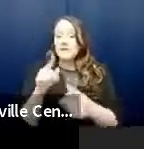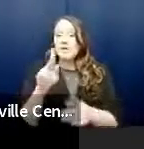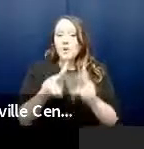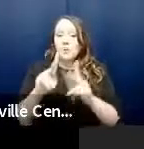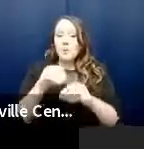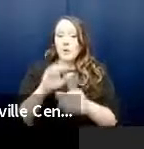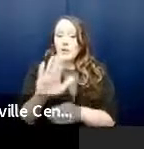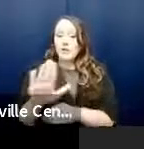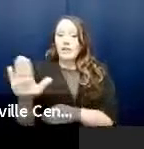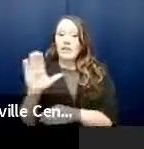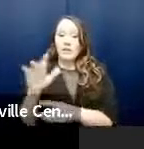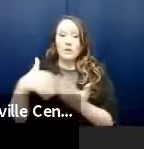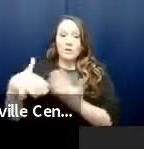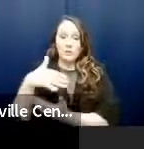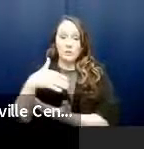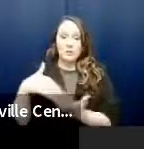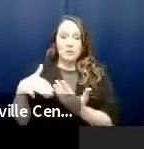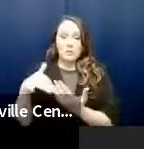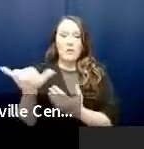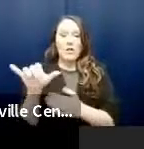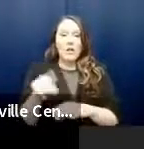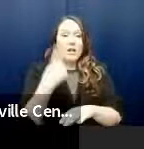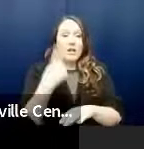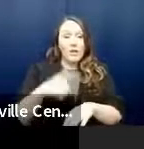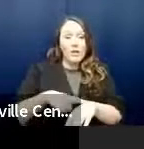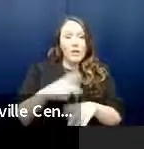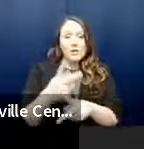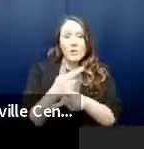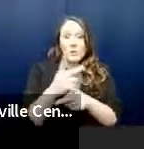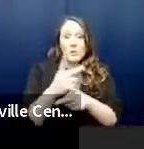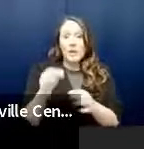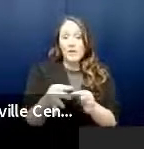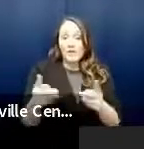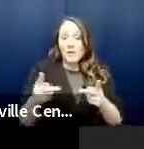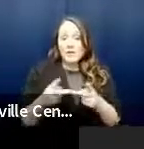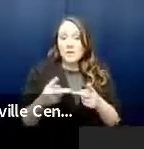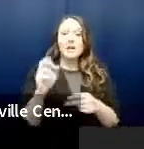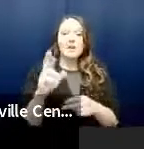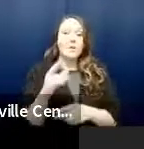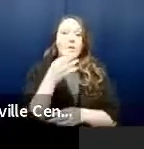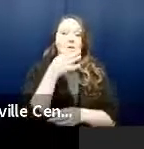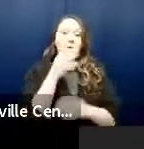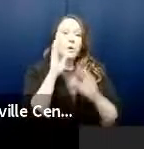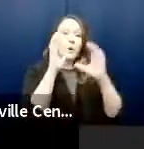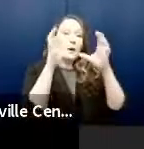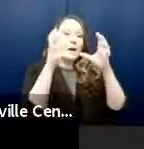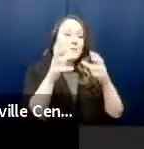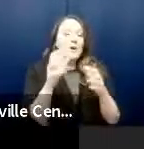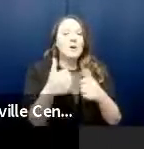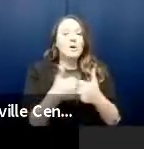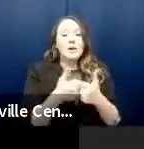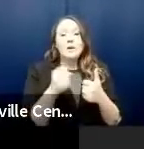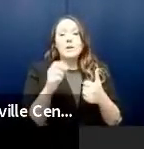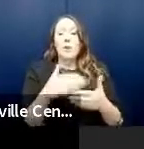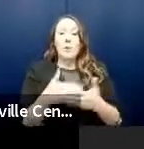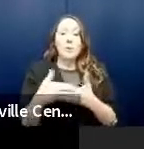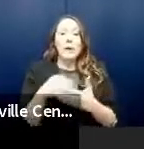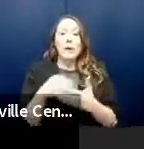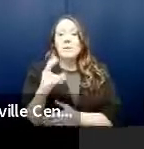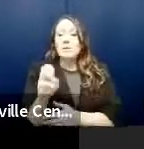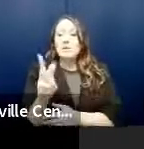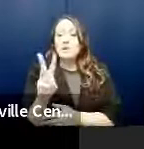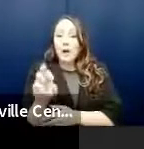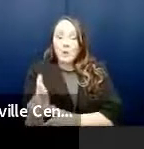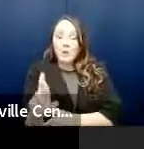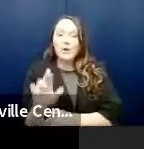circles, like a long-term care facility, or the upcoming basketball game, or the baby shower. It's